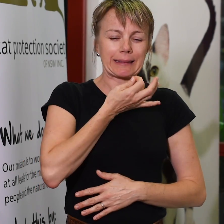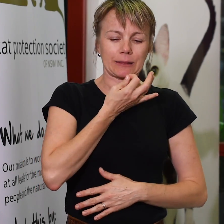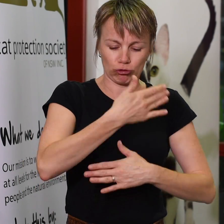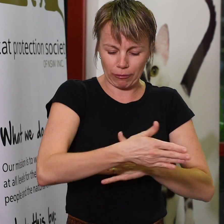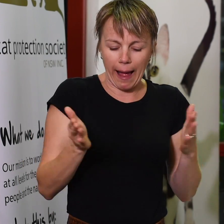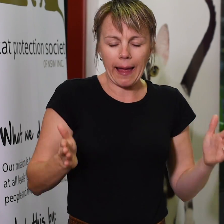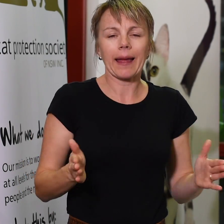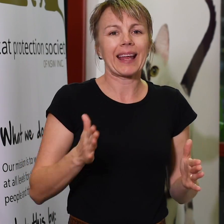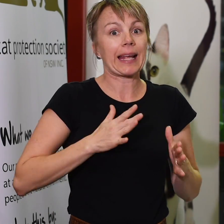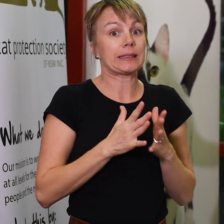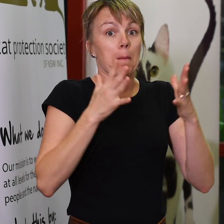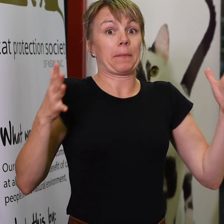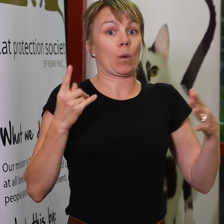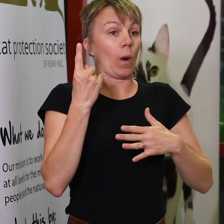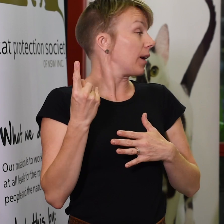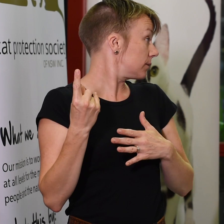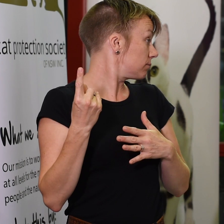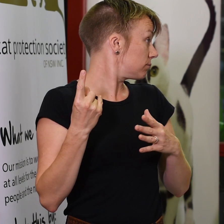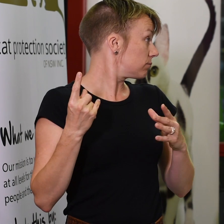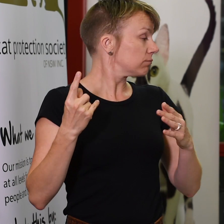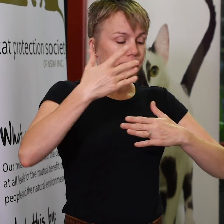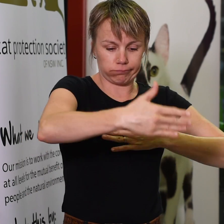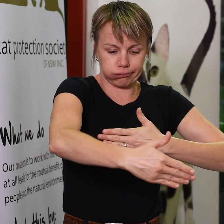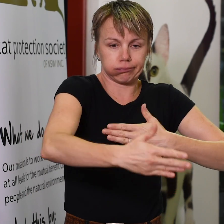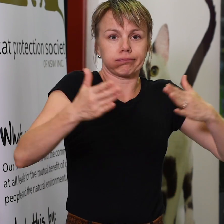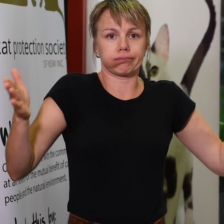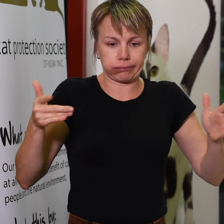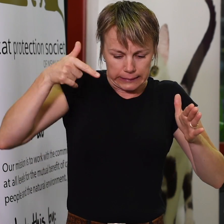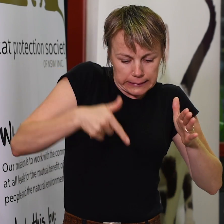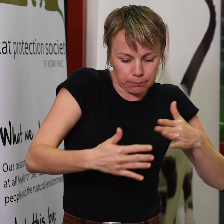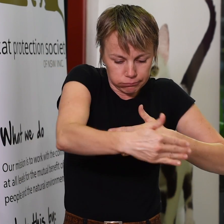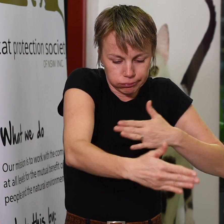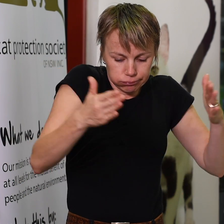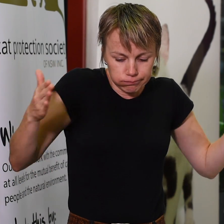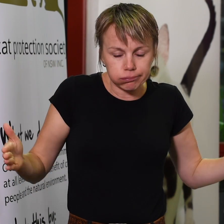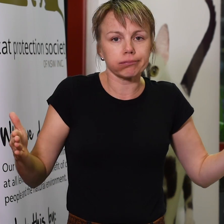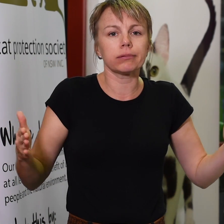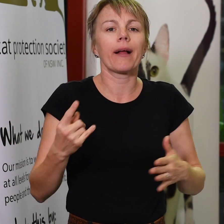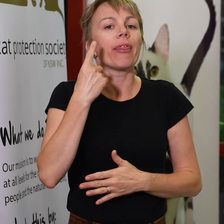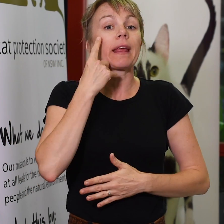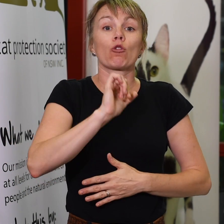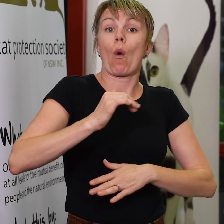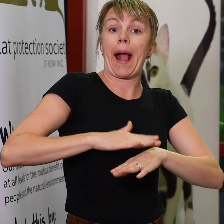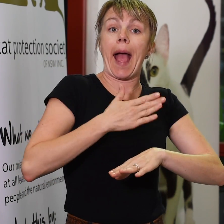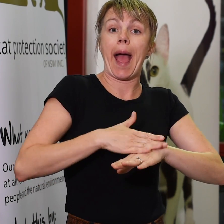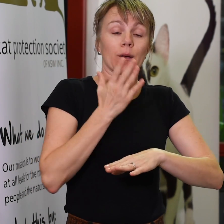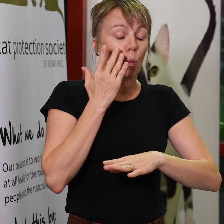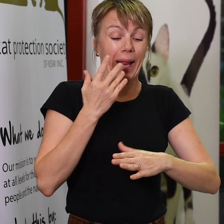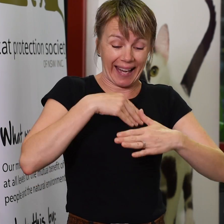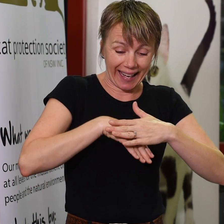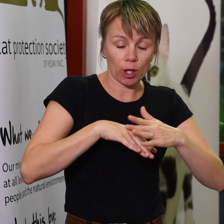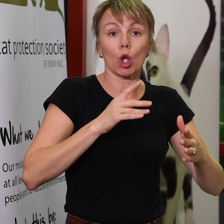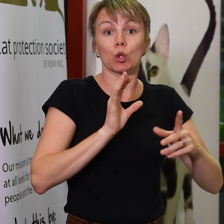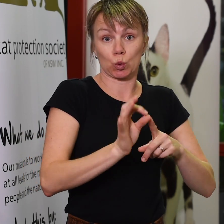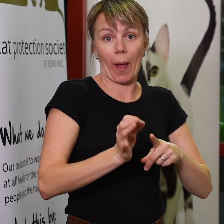be toileting in something like this. Okay, so think about when your cat goes to the toilet, they usually get in the tray,